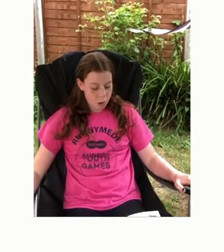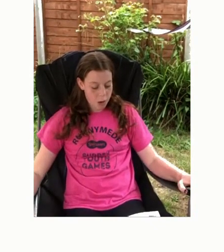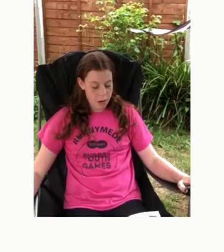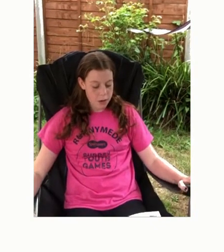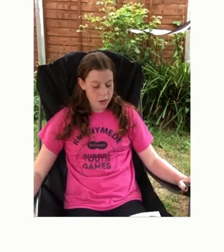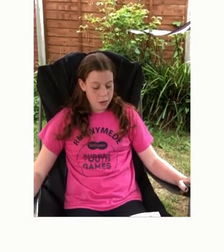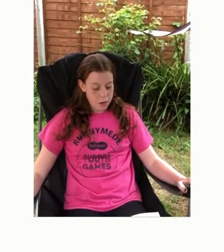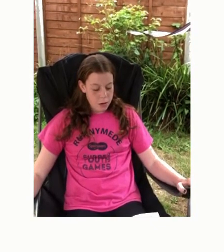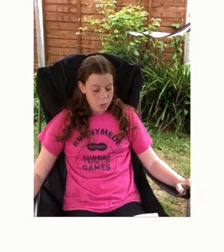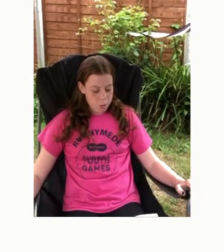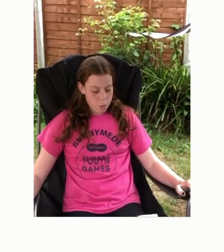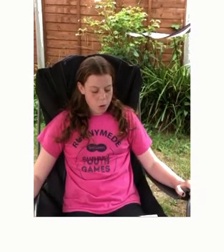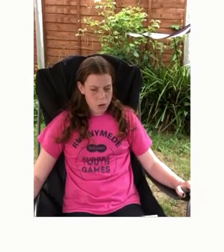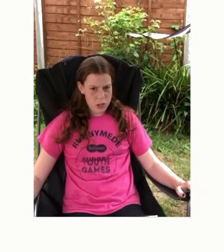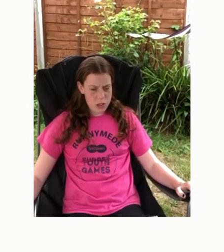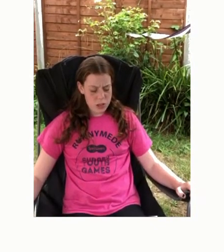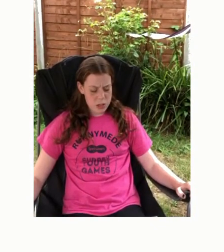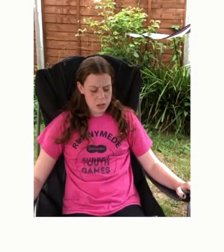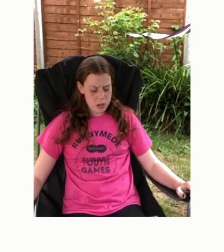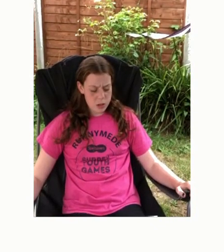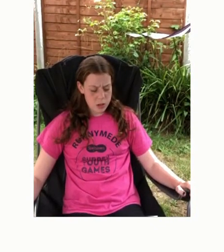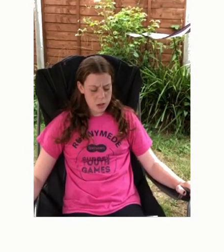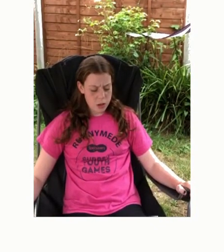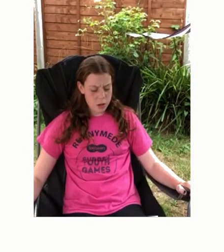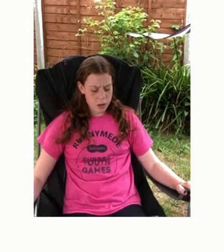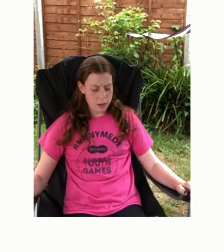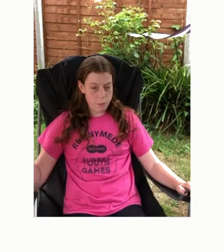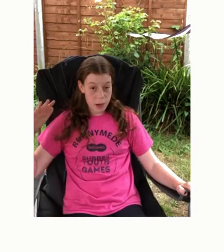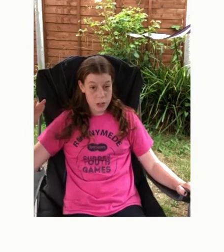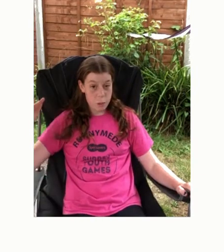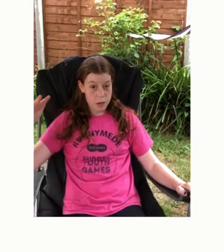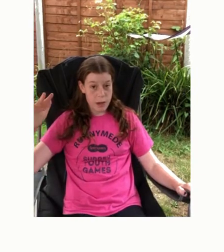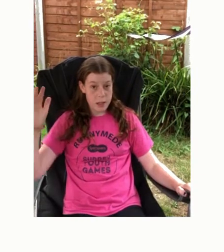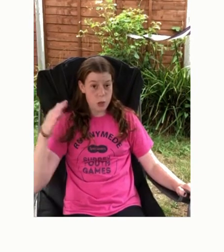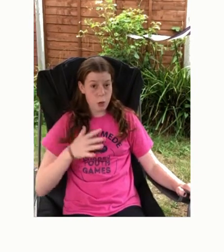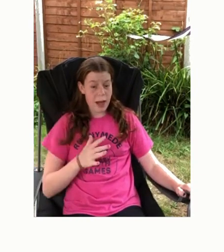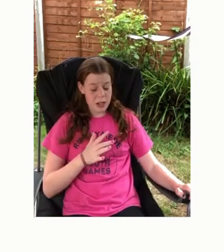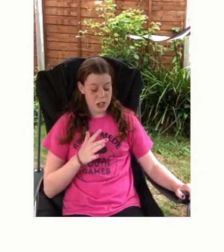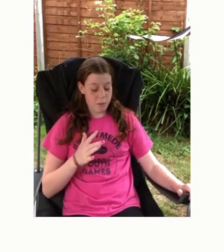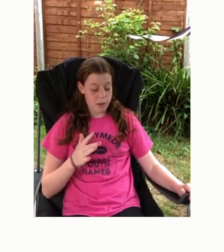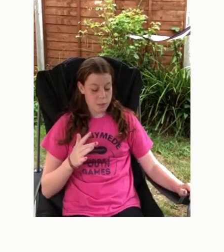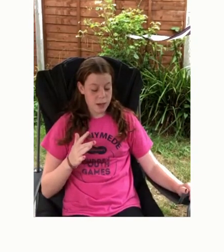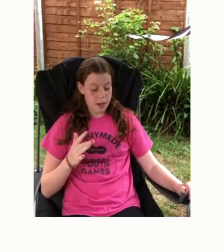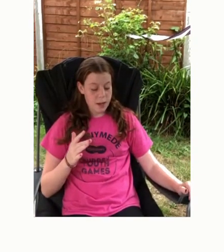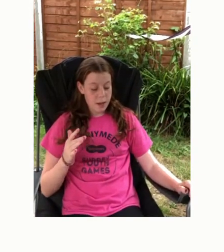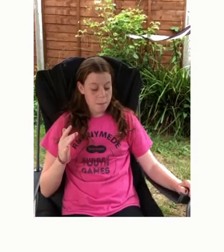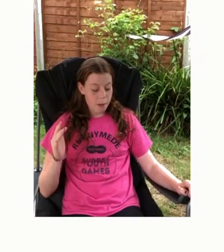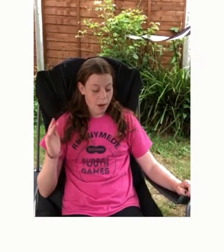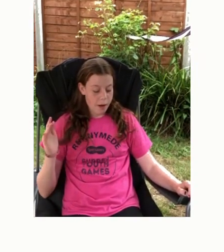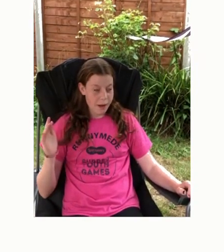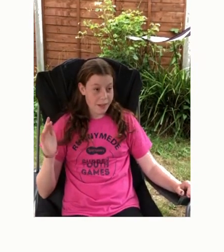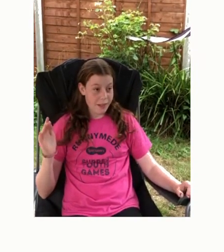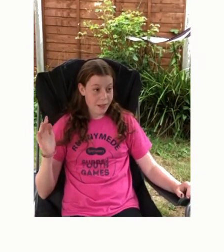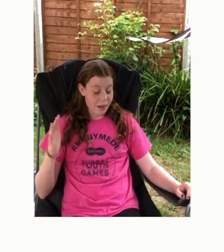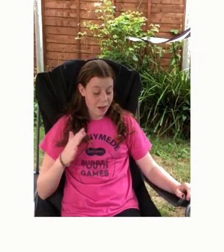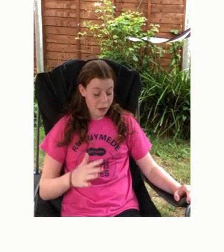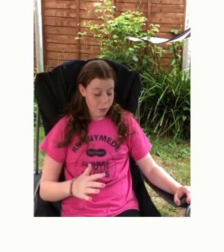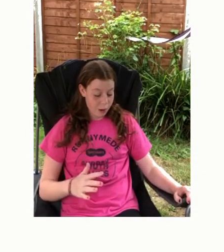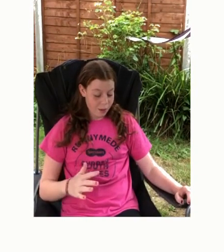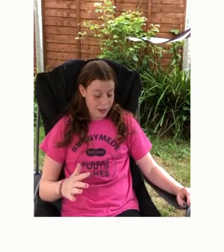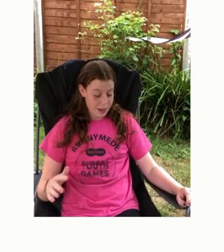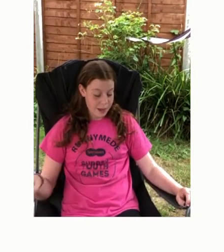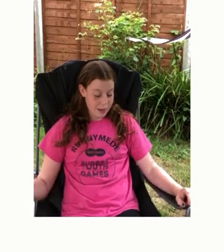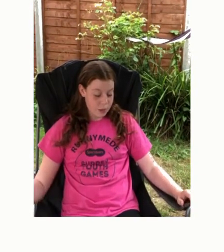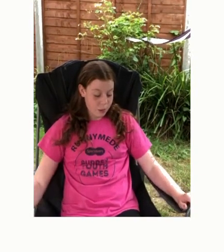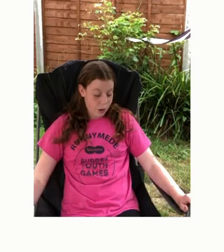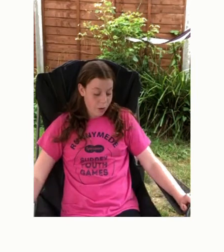next one was in the first one there's a dog catching the frisbee, but in the other